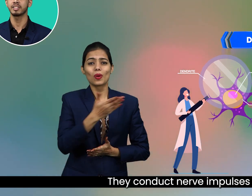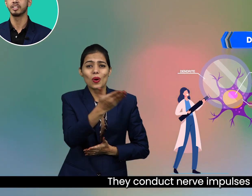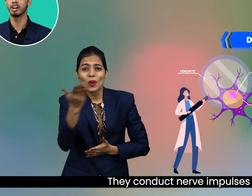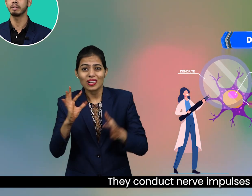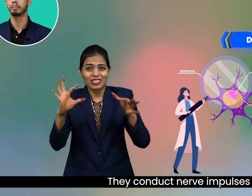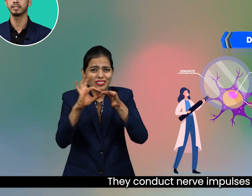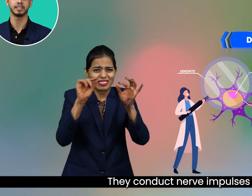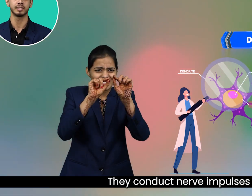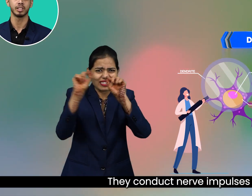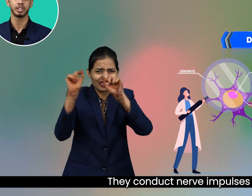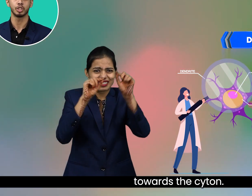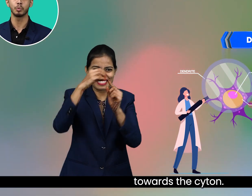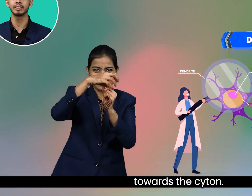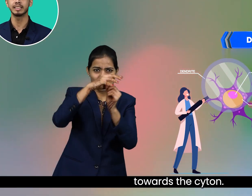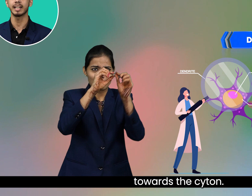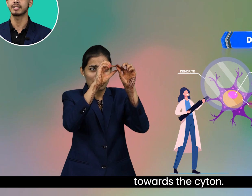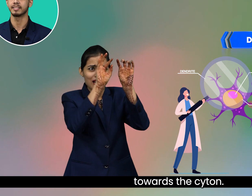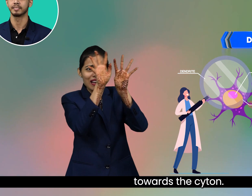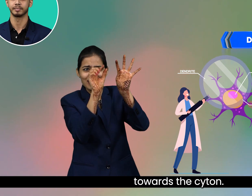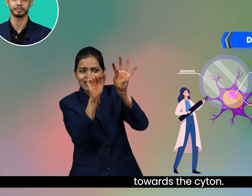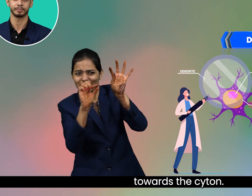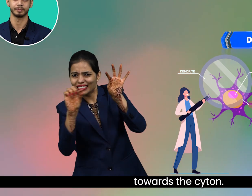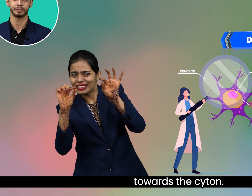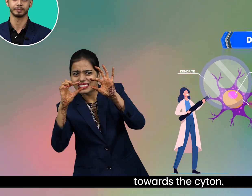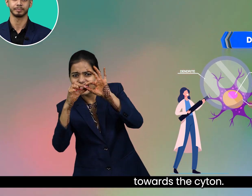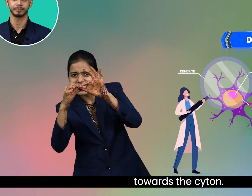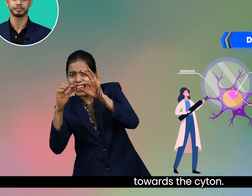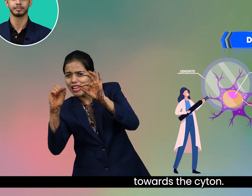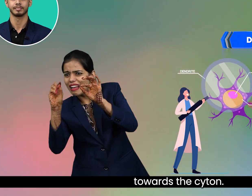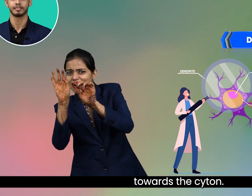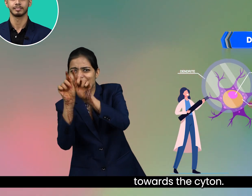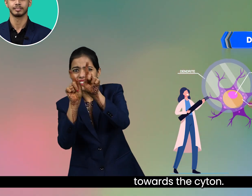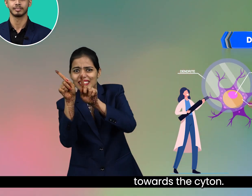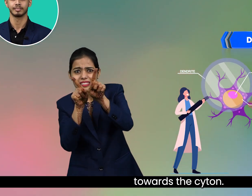They conduct nerve impulses towards the cyton.